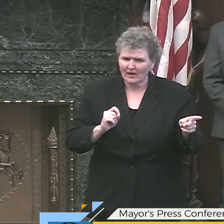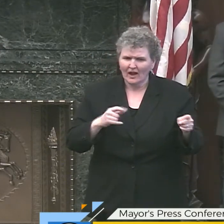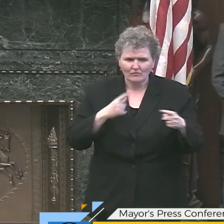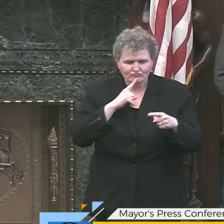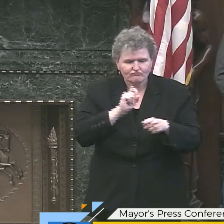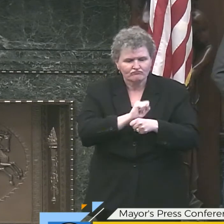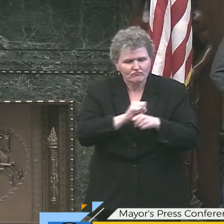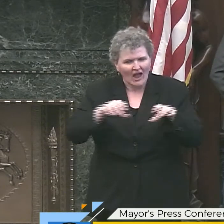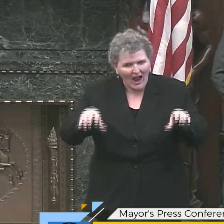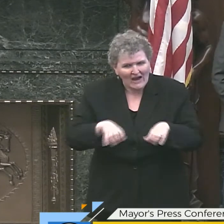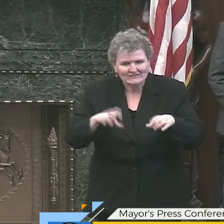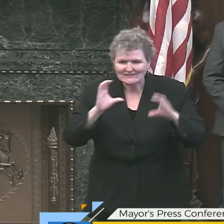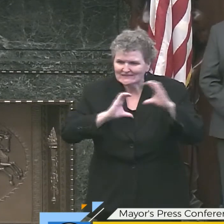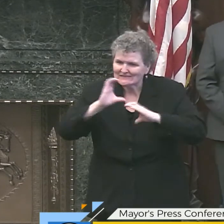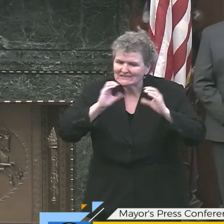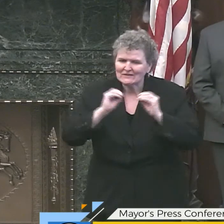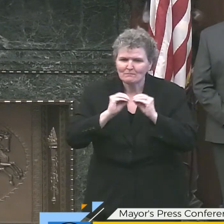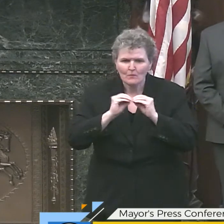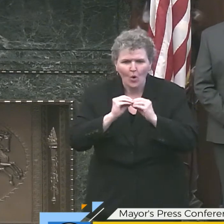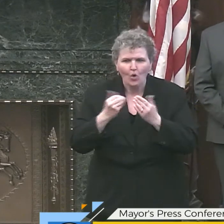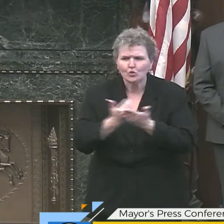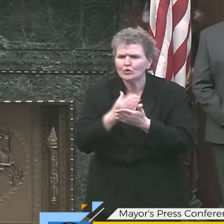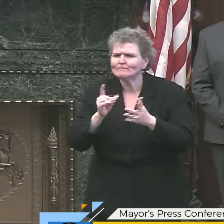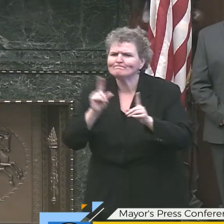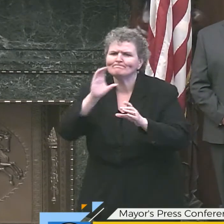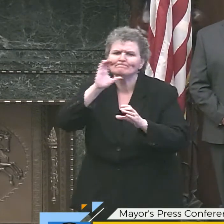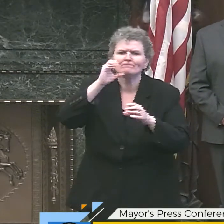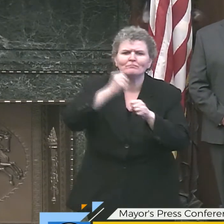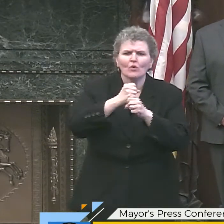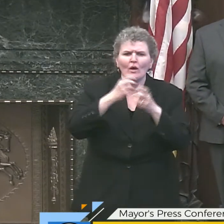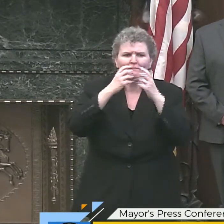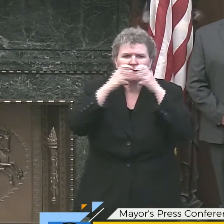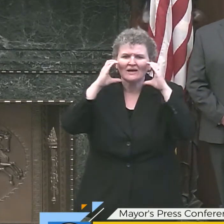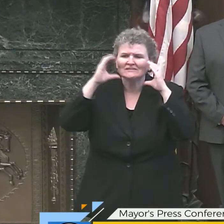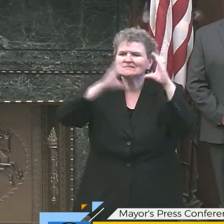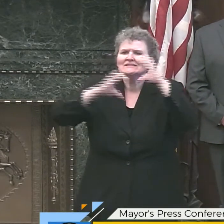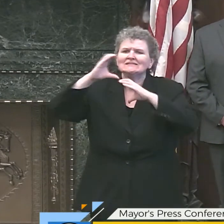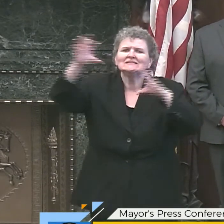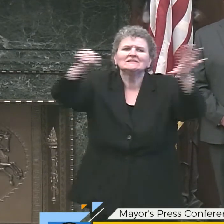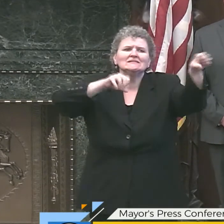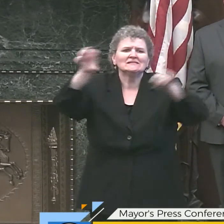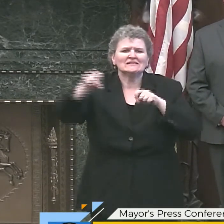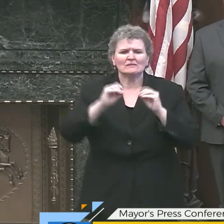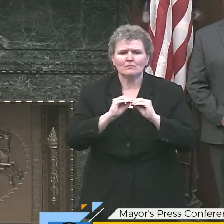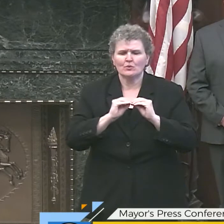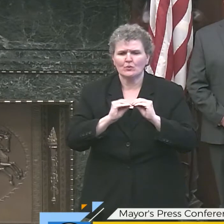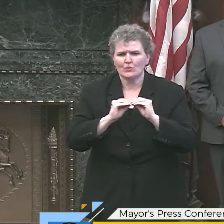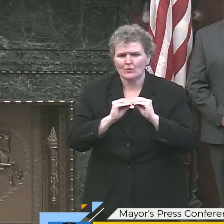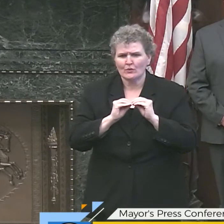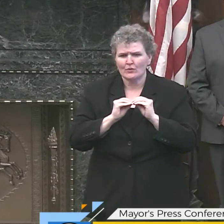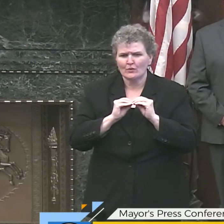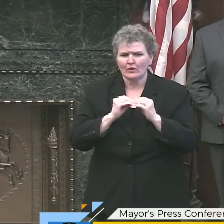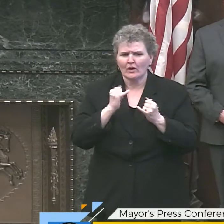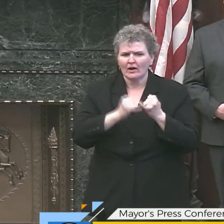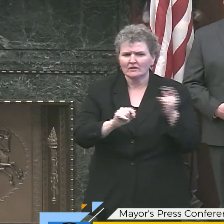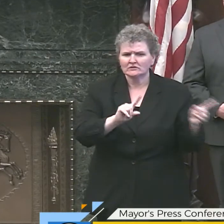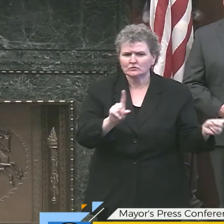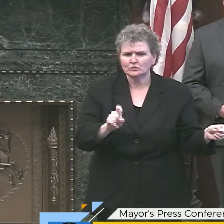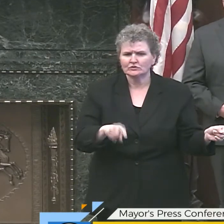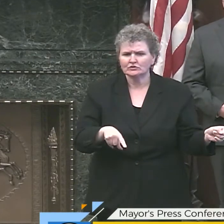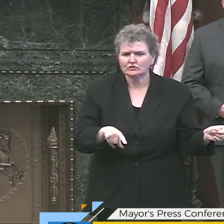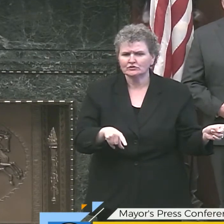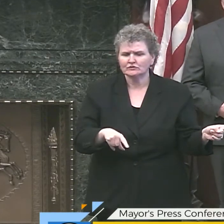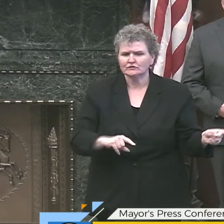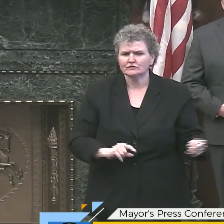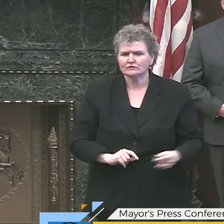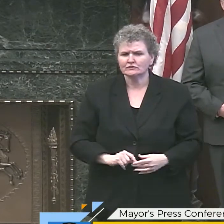any N95 masks that we can possibly get our hands on. Okay, and to that end, lastly, I believe it was you,